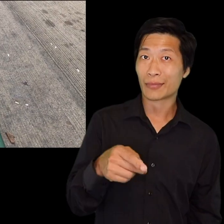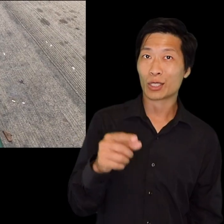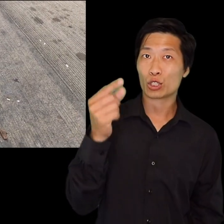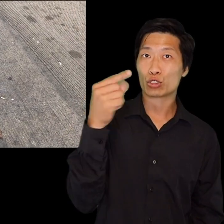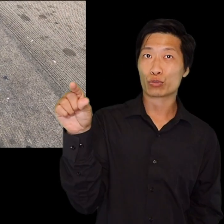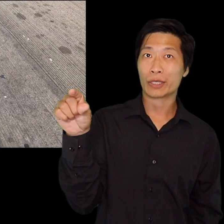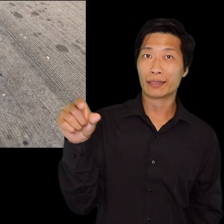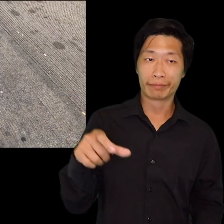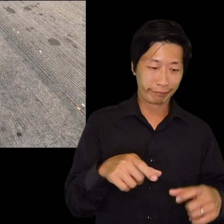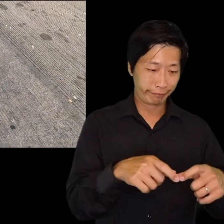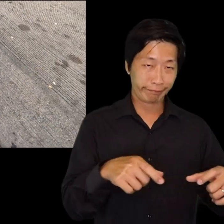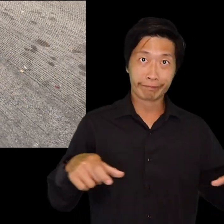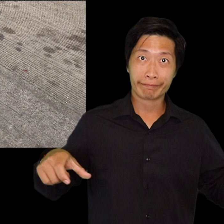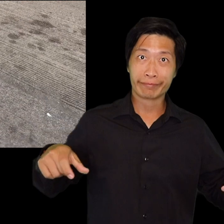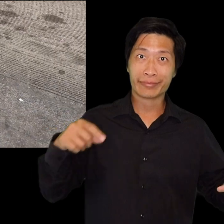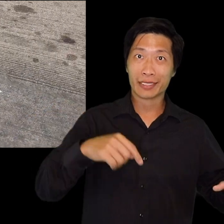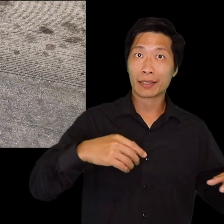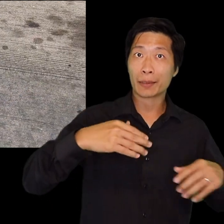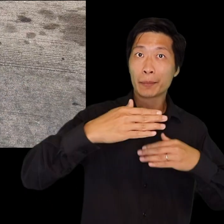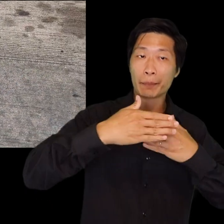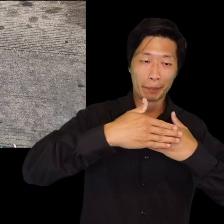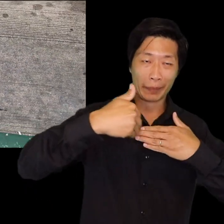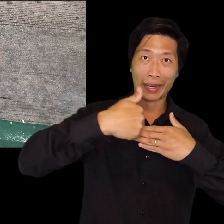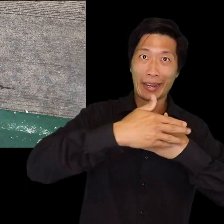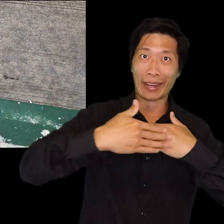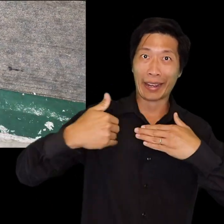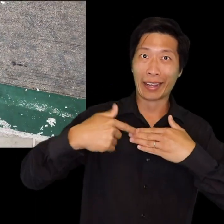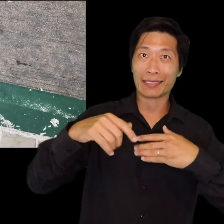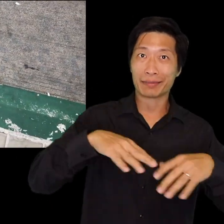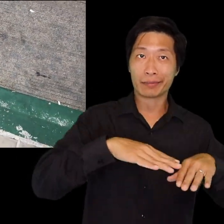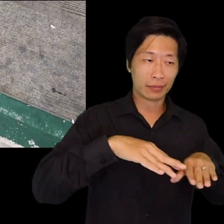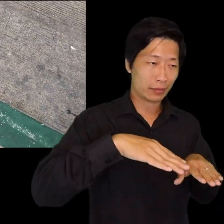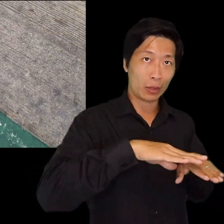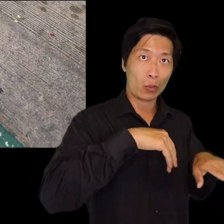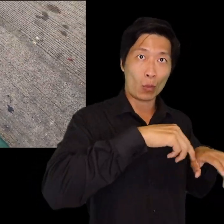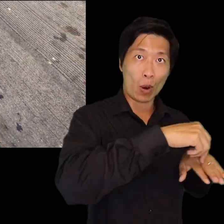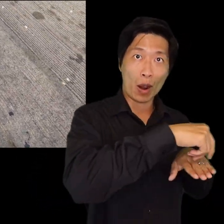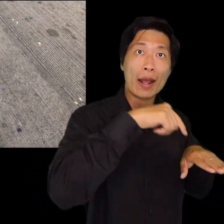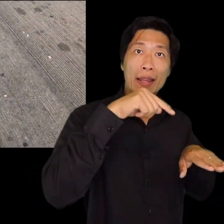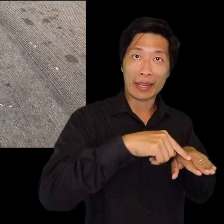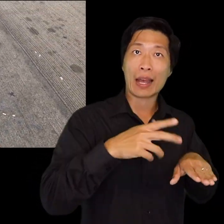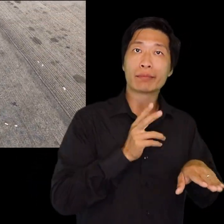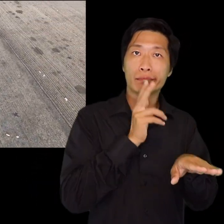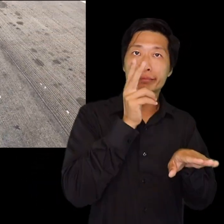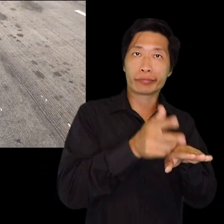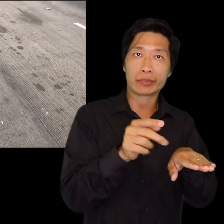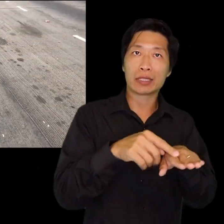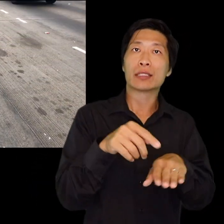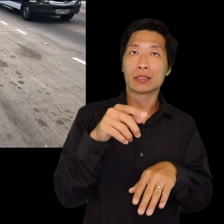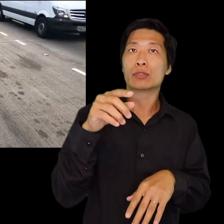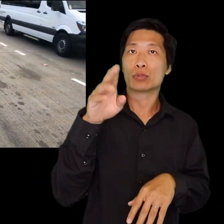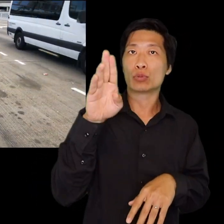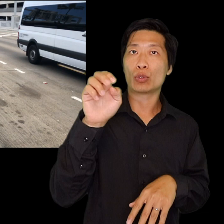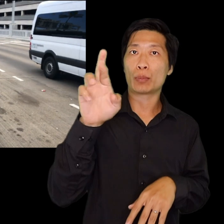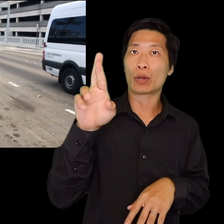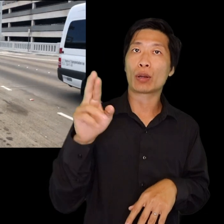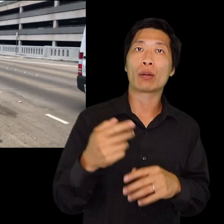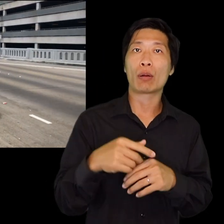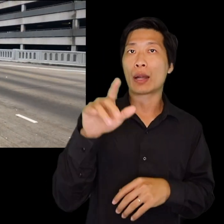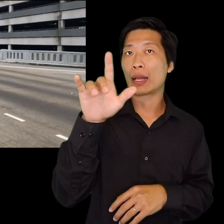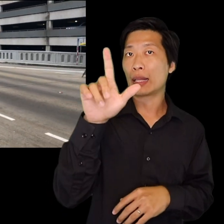So you have to look for this green marked sidewalk, and that's where Uber drivers and Lyft drivers come